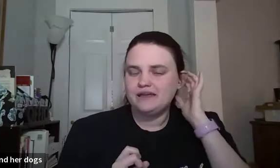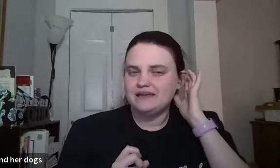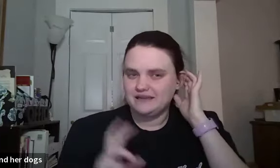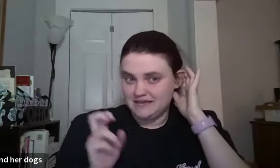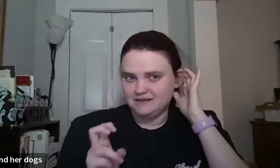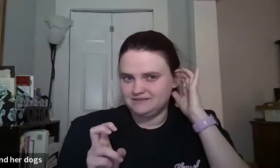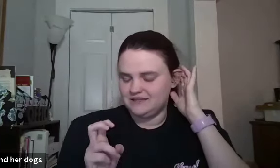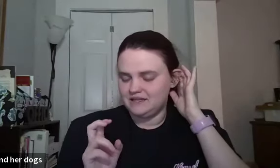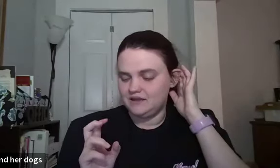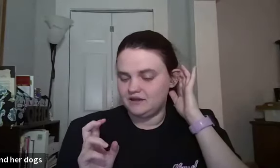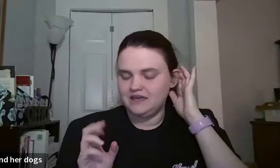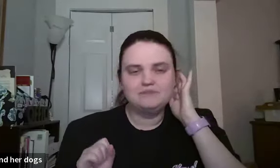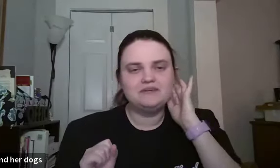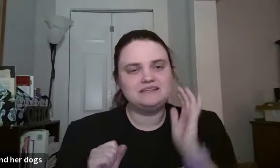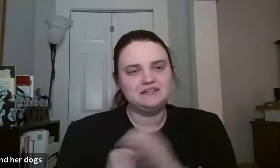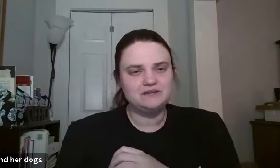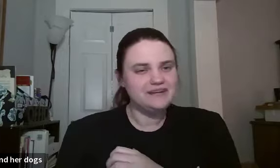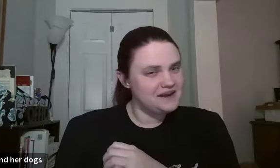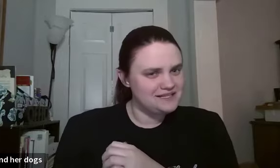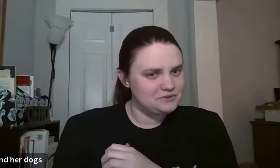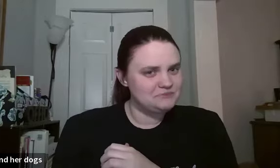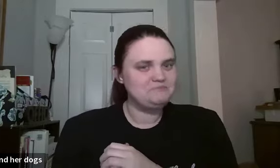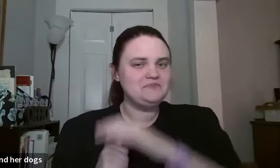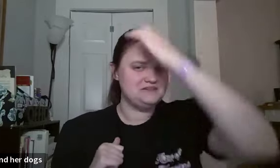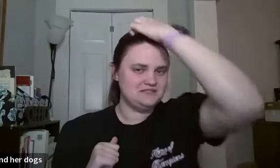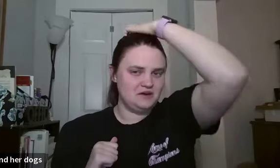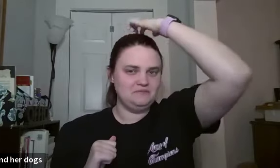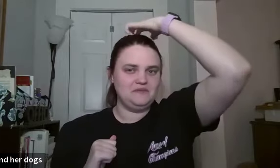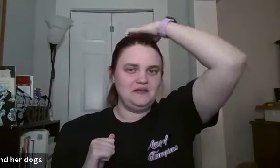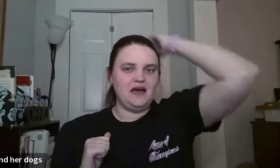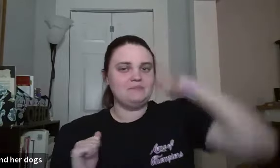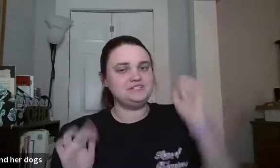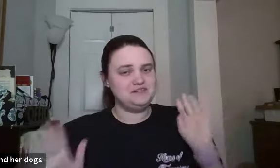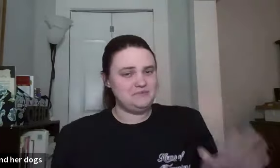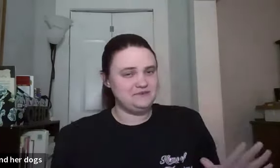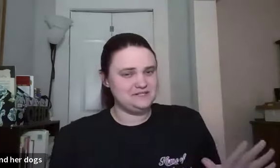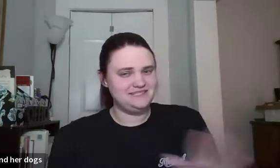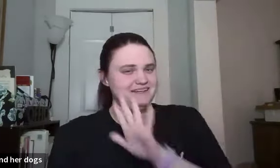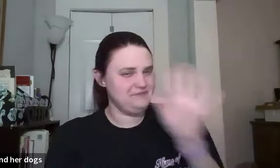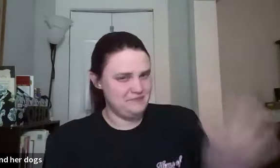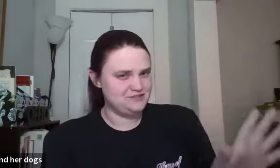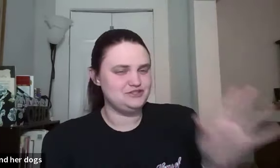way, it can be a little bit of a not nice word. So I'm going to show you that one first, get it off the bat just so you know